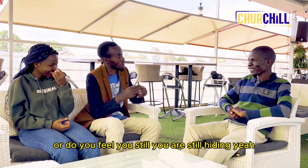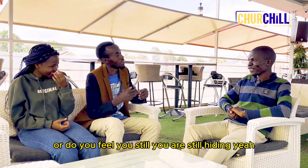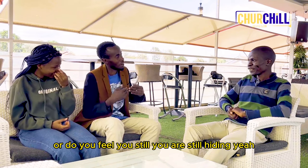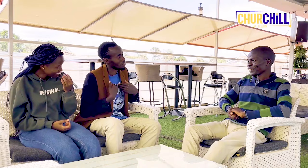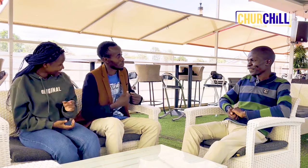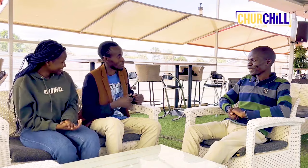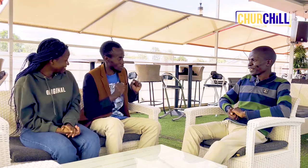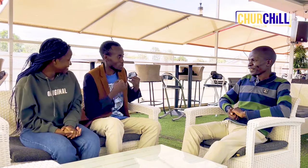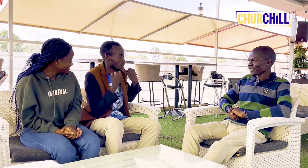Yeah.